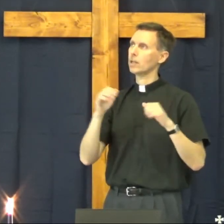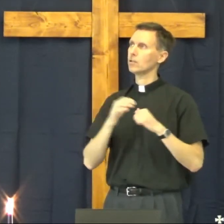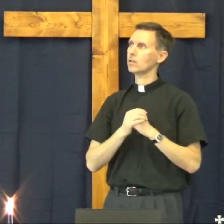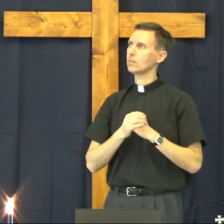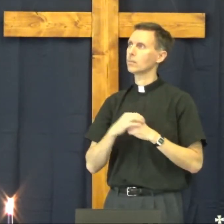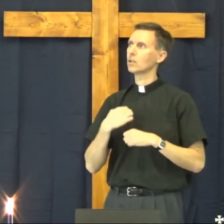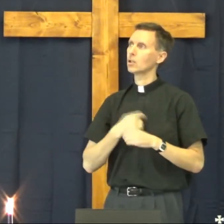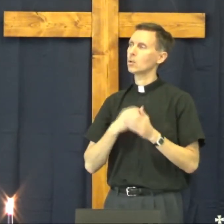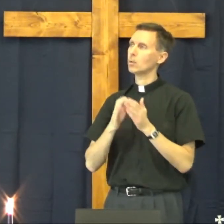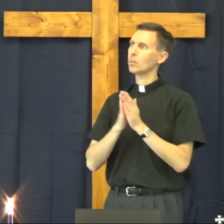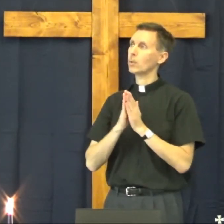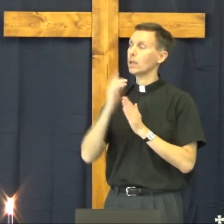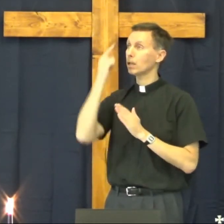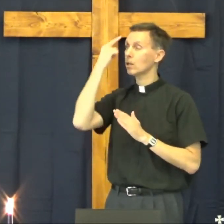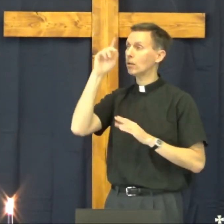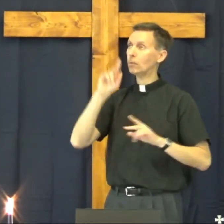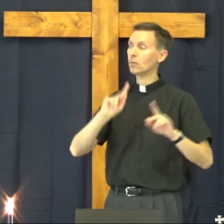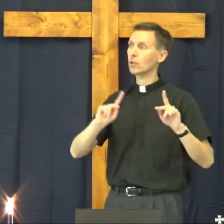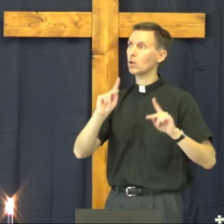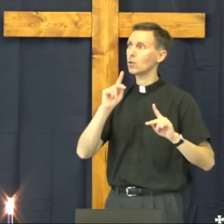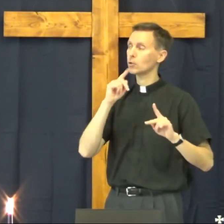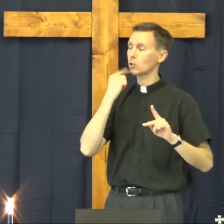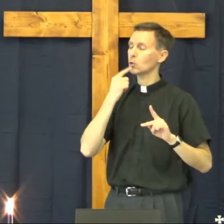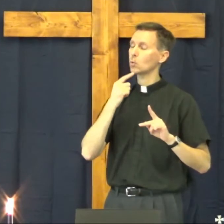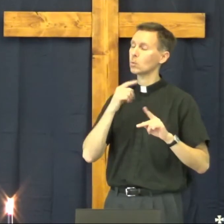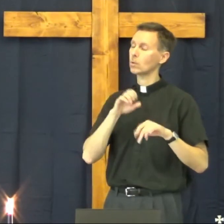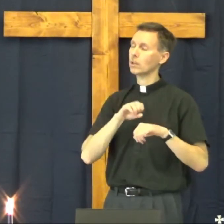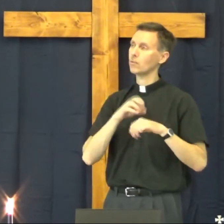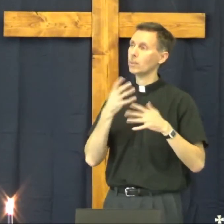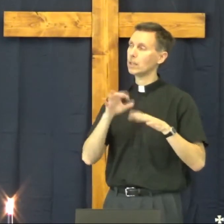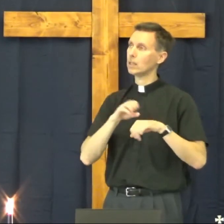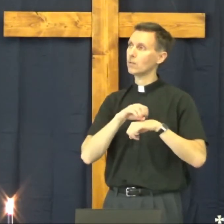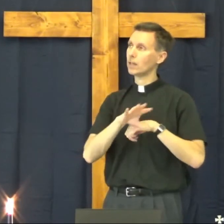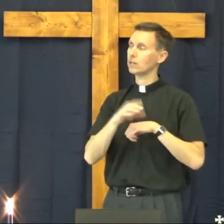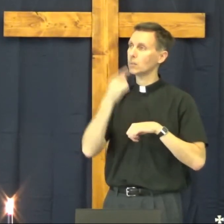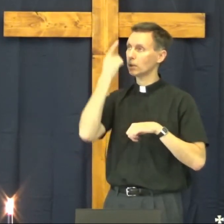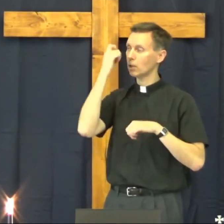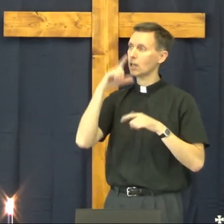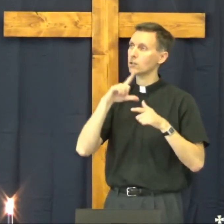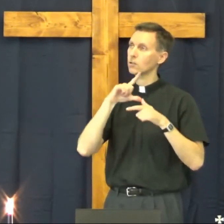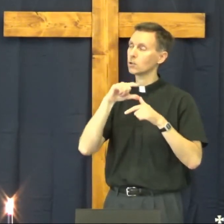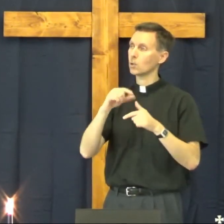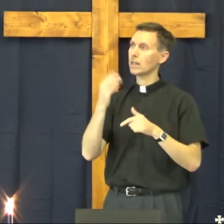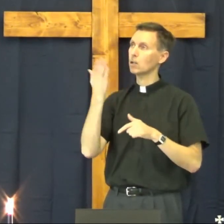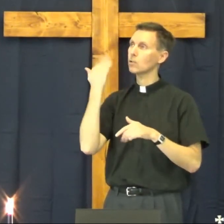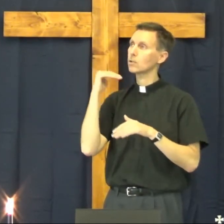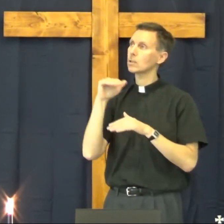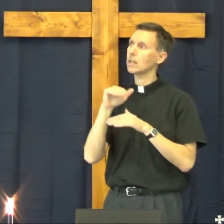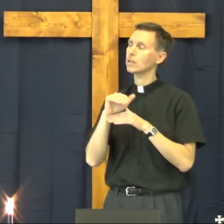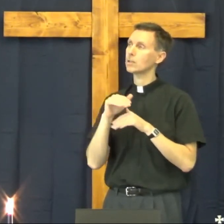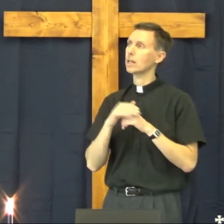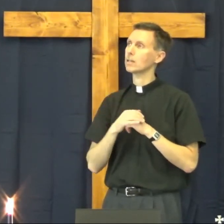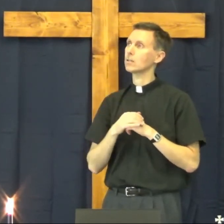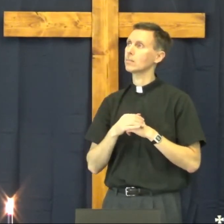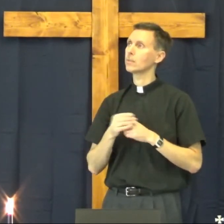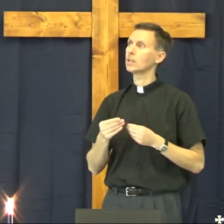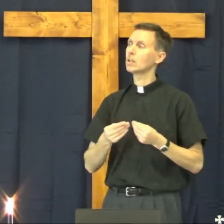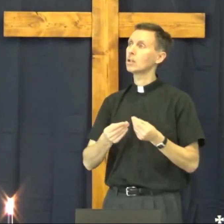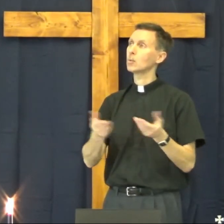salvation. We pray for those who have been affected because of the tornadoes last night.